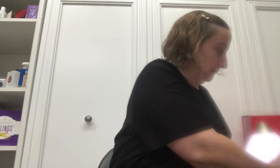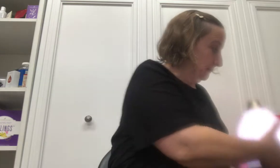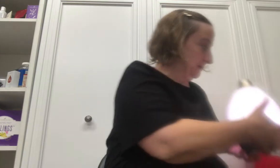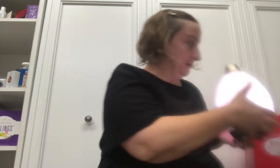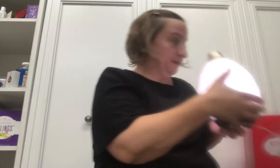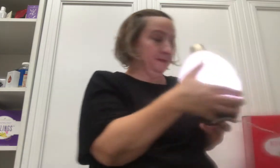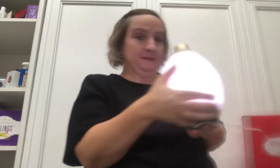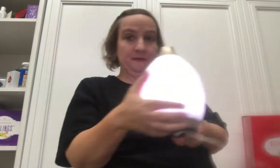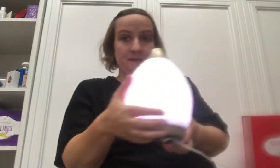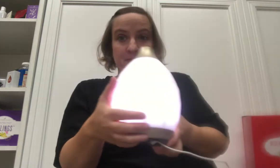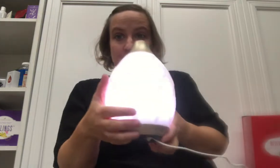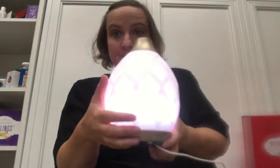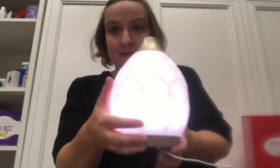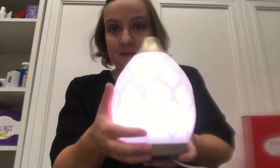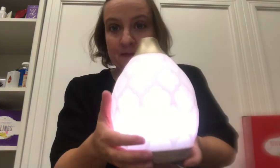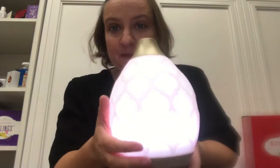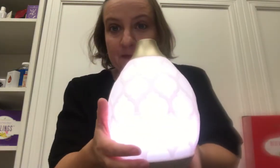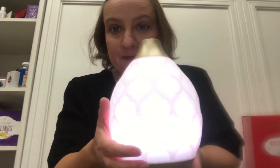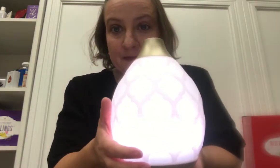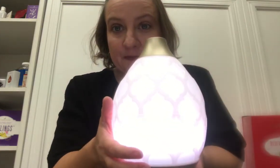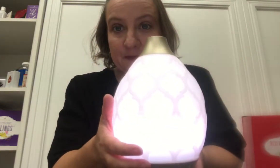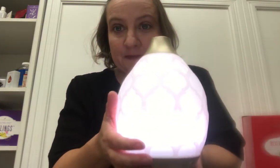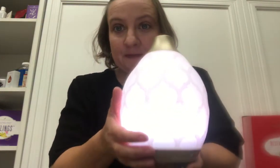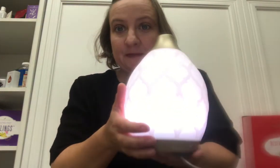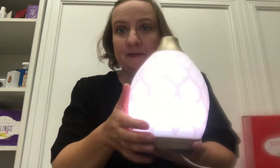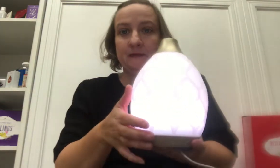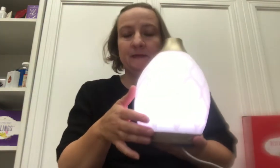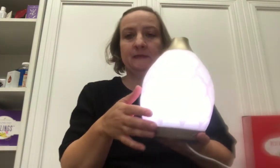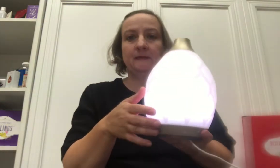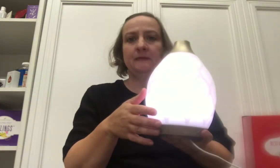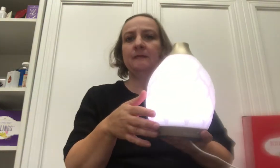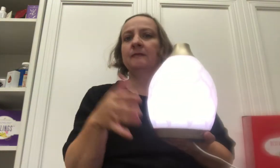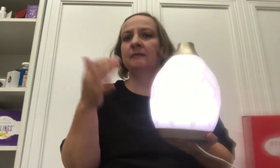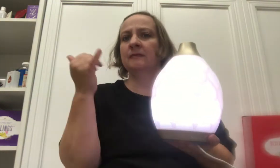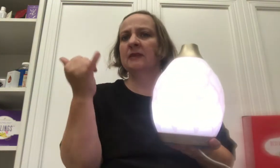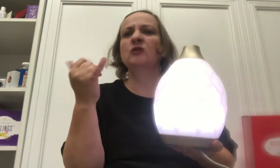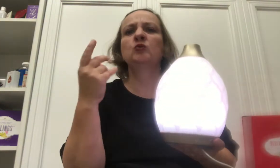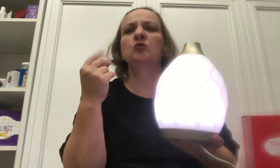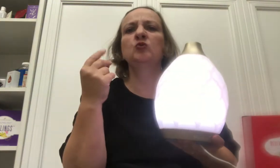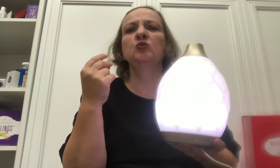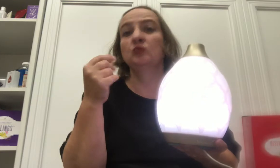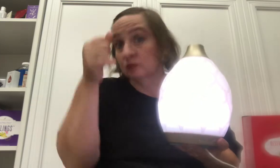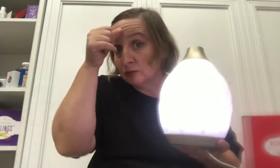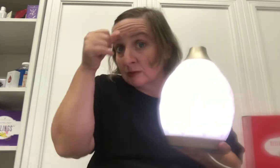And if you were to open that Desert Mist box, your diffuser will look like this.